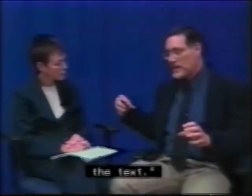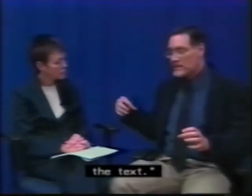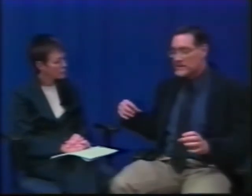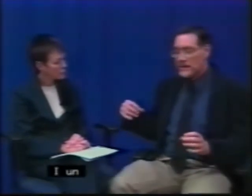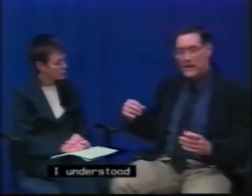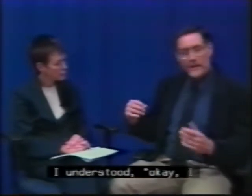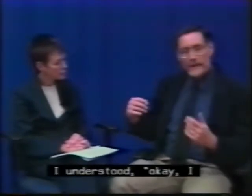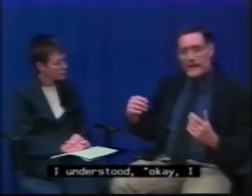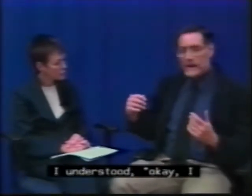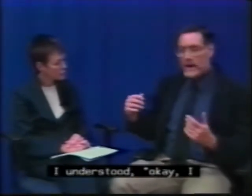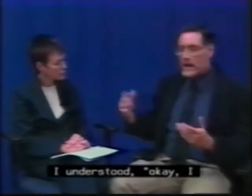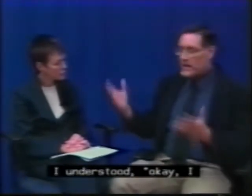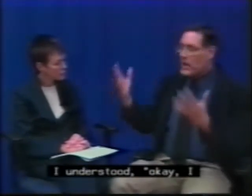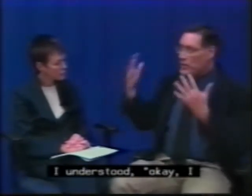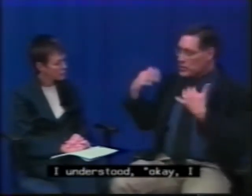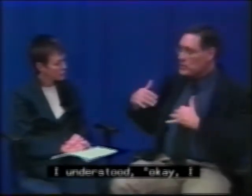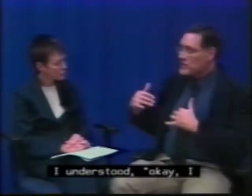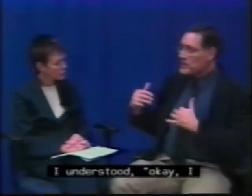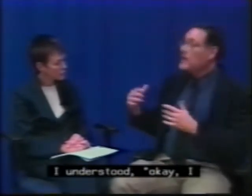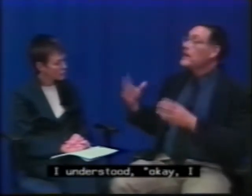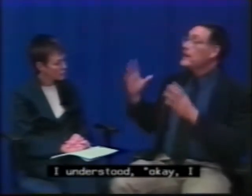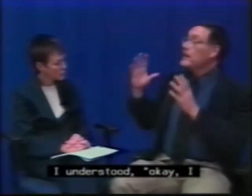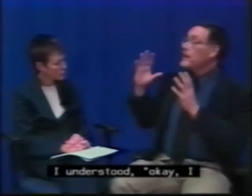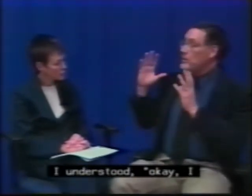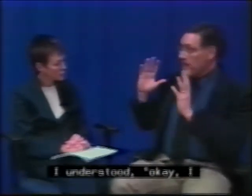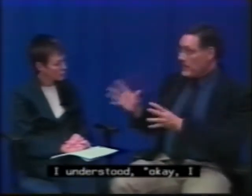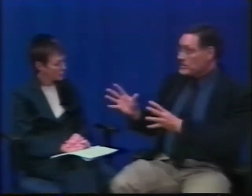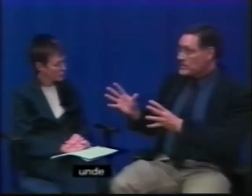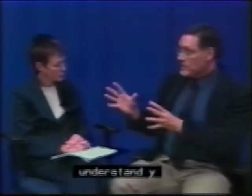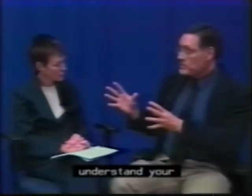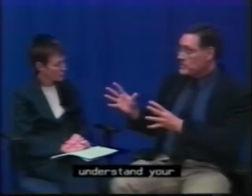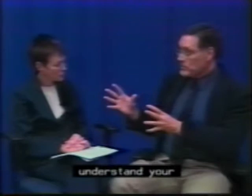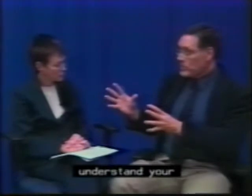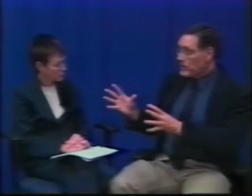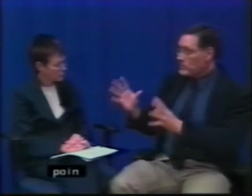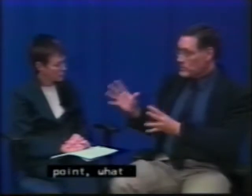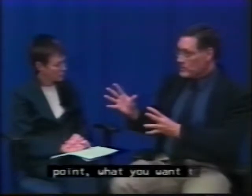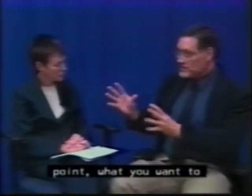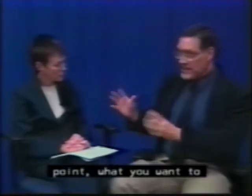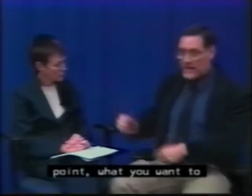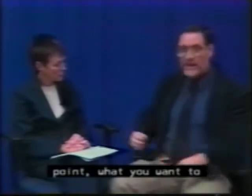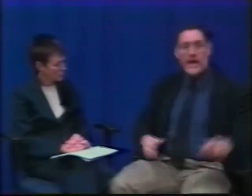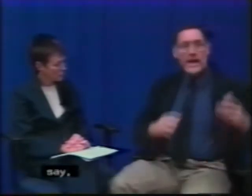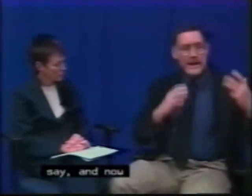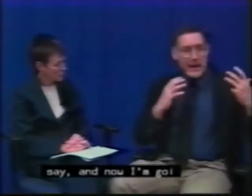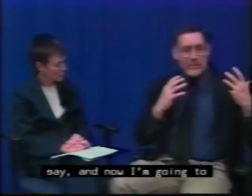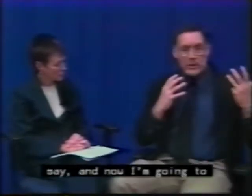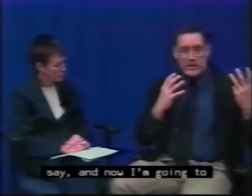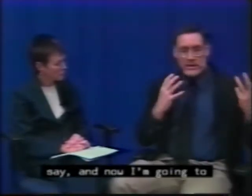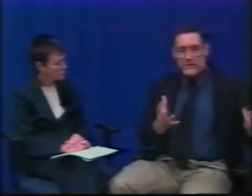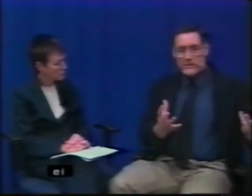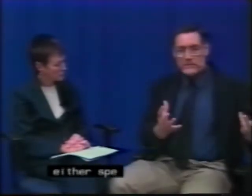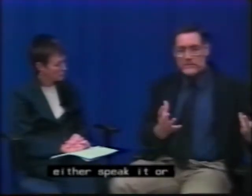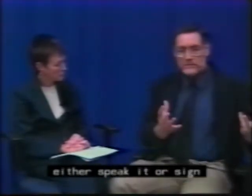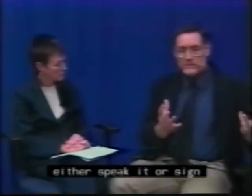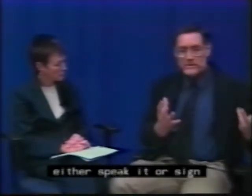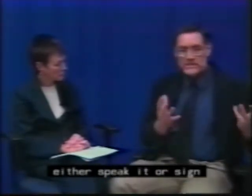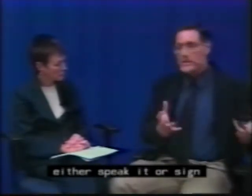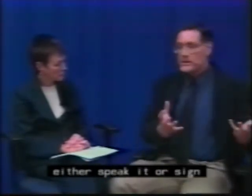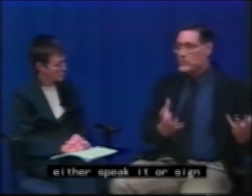text. I understood it. Okay, I understand your point and what you want to say, and now I'm going to either speak it or